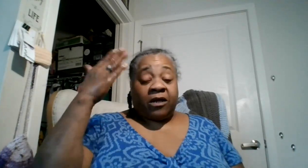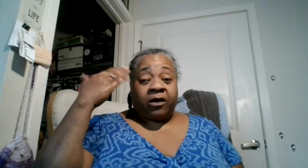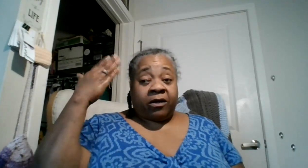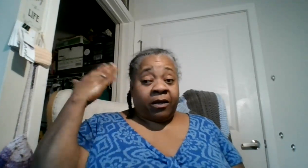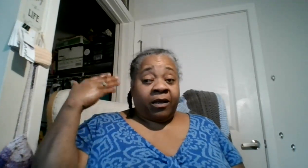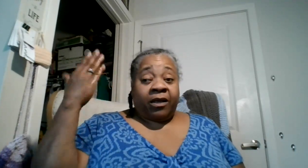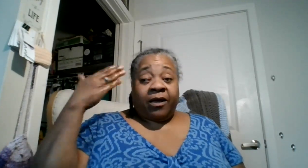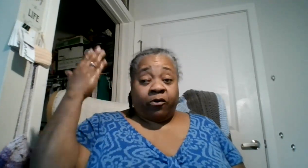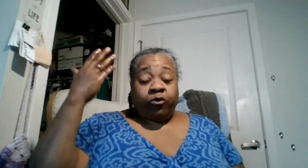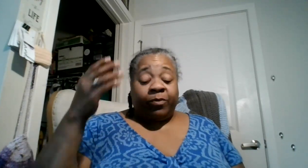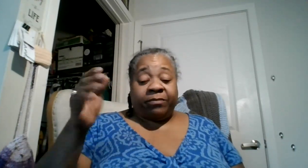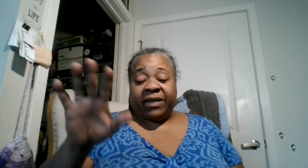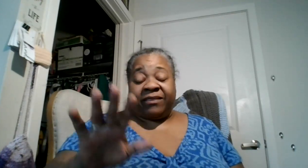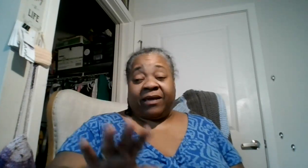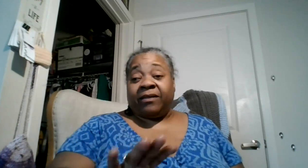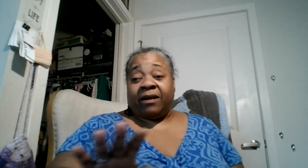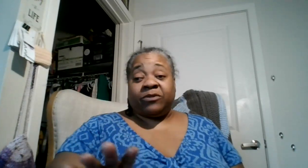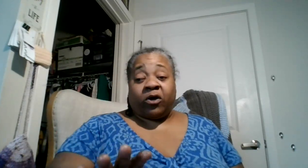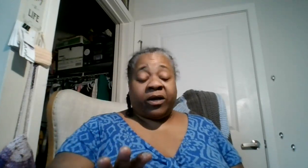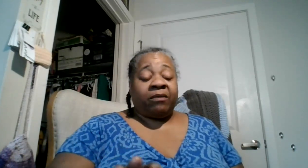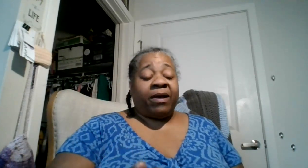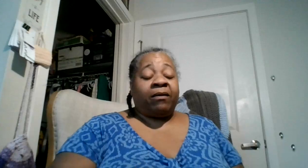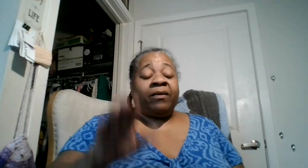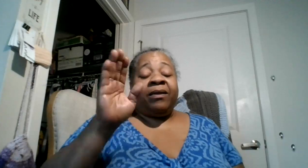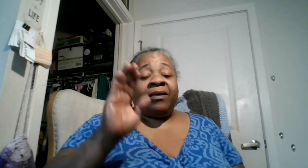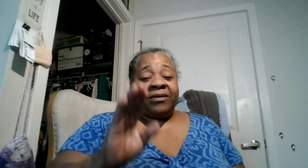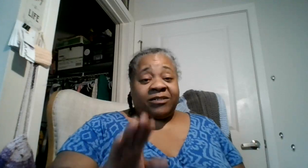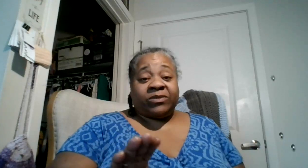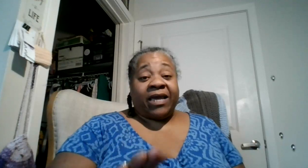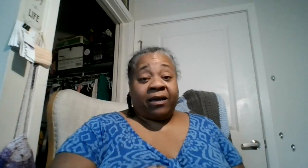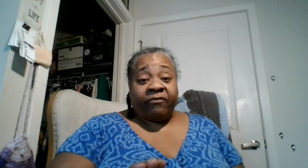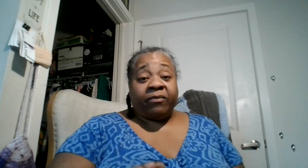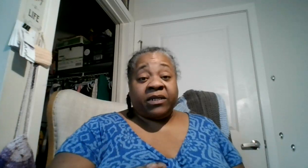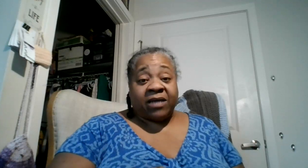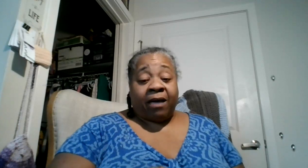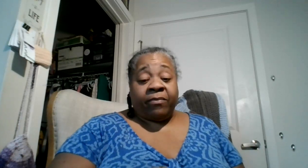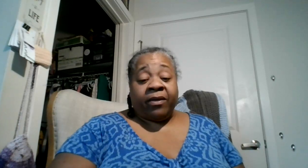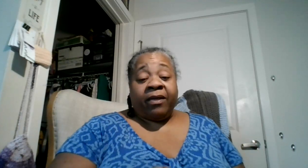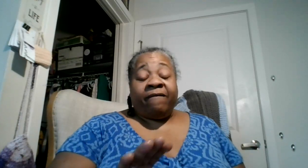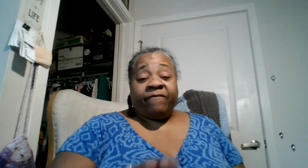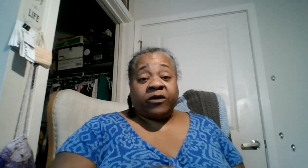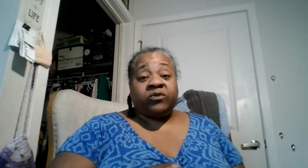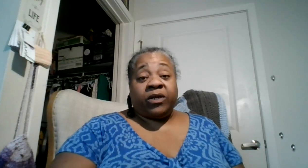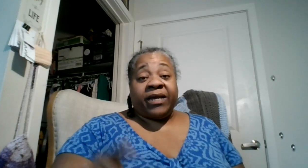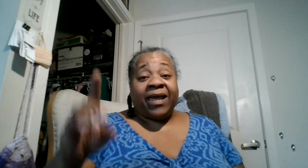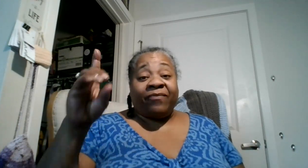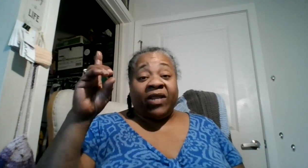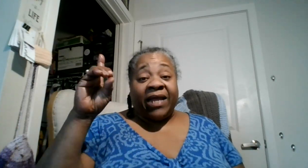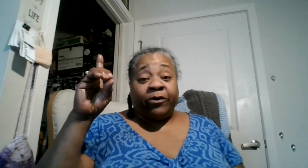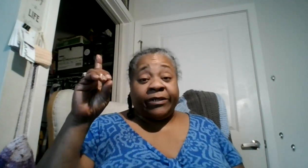a grooming me thing that I'm talking about. So taking it from the top. First, we're looking at the letter